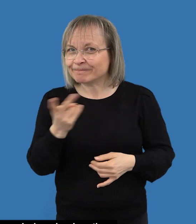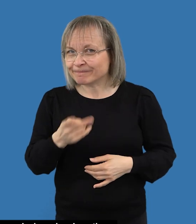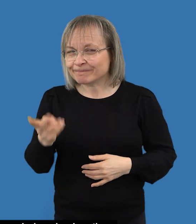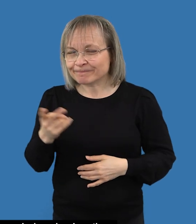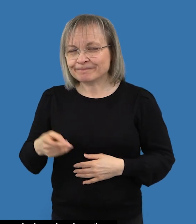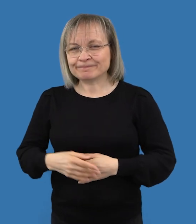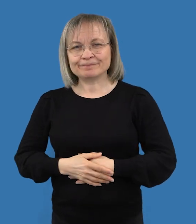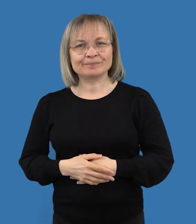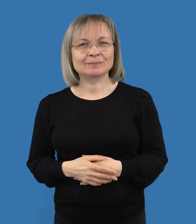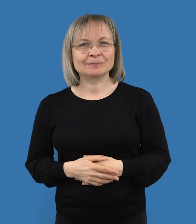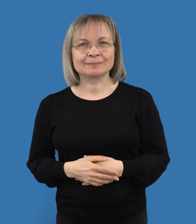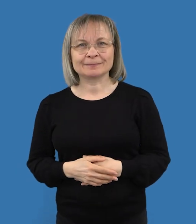laxatives.